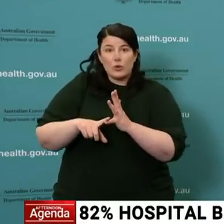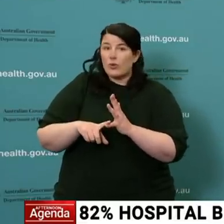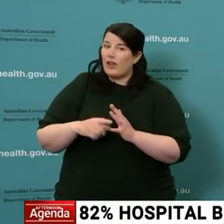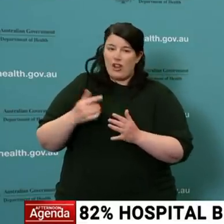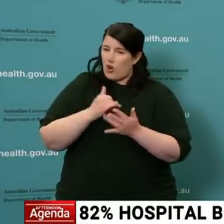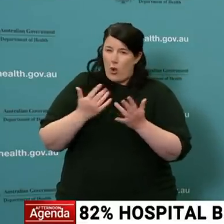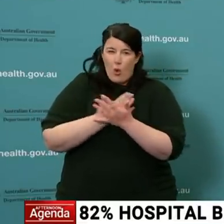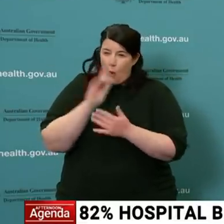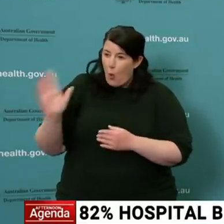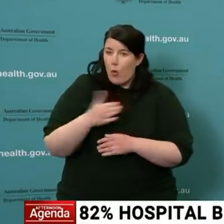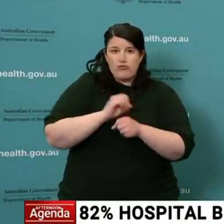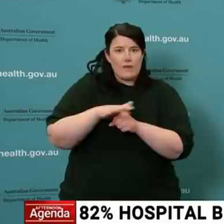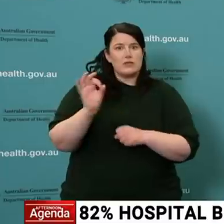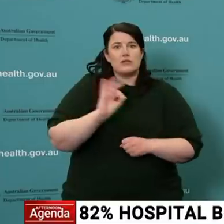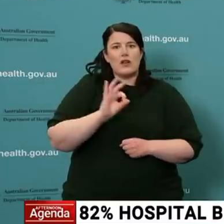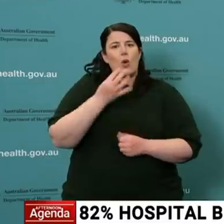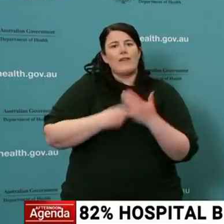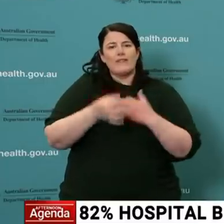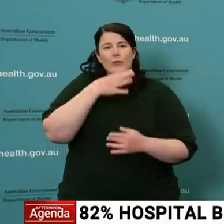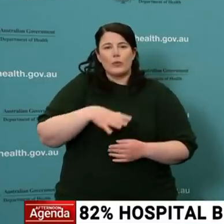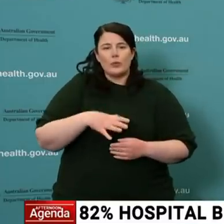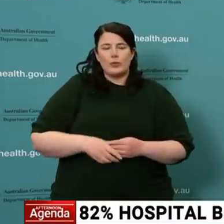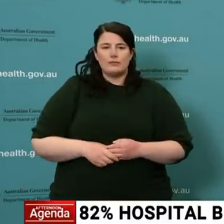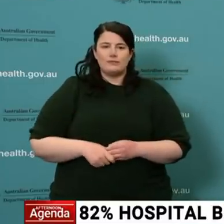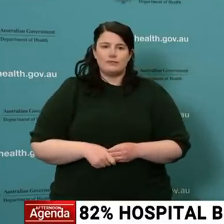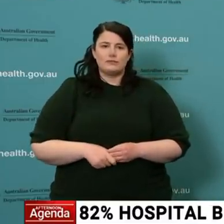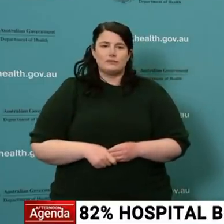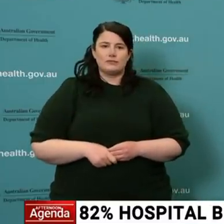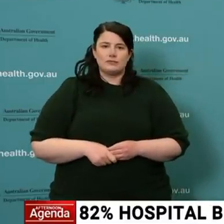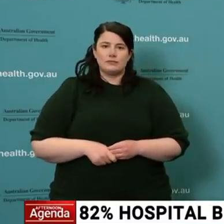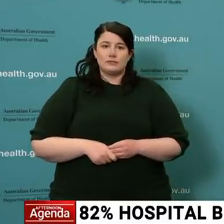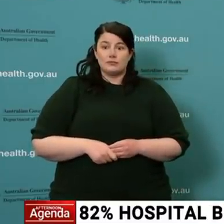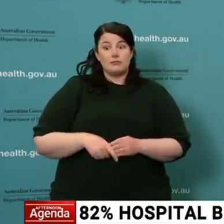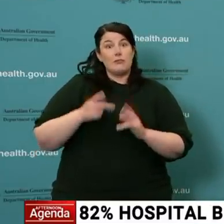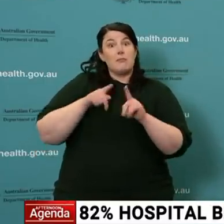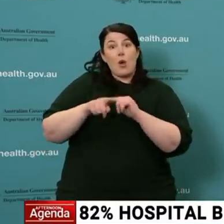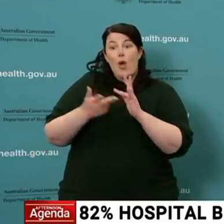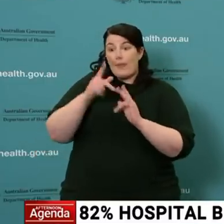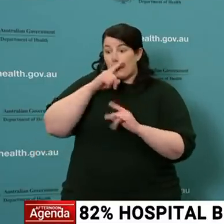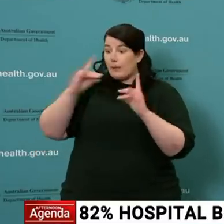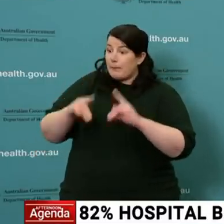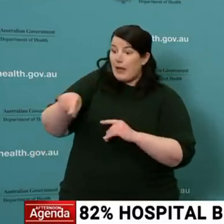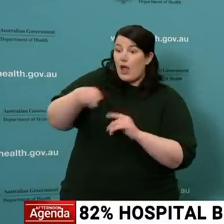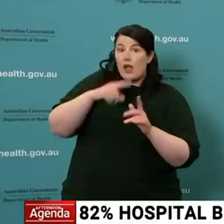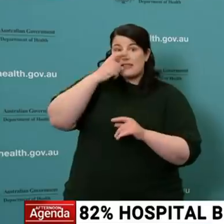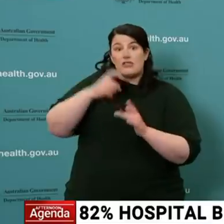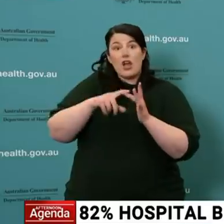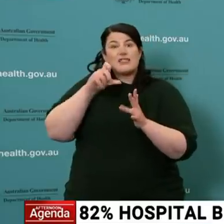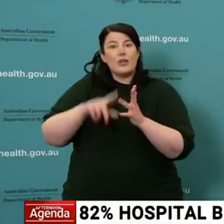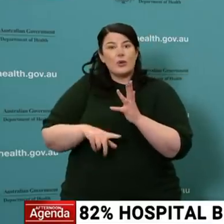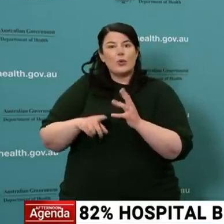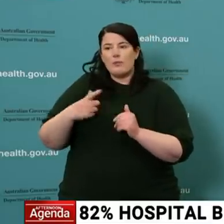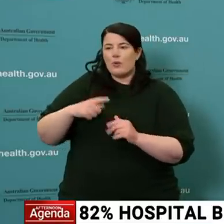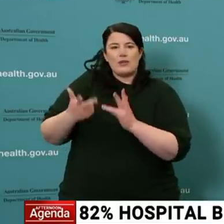COVID-19. The remaining in excess of 9 out of 10 patients are in intensive care for other reasons that you would usually be